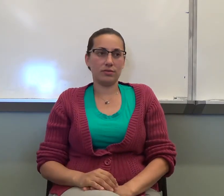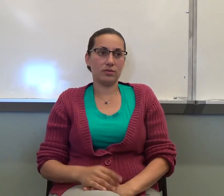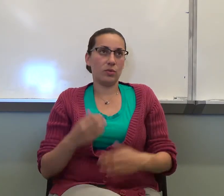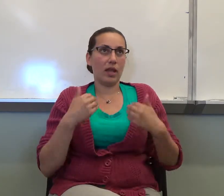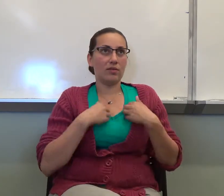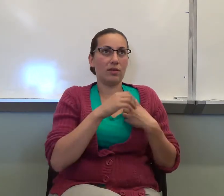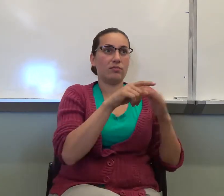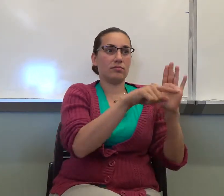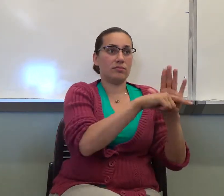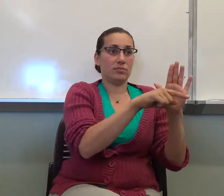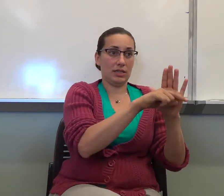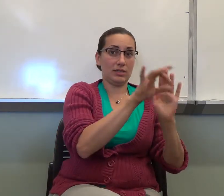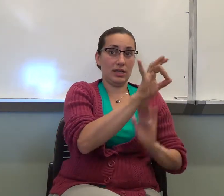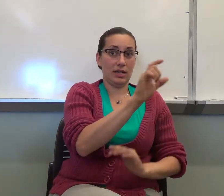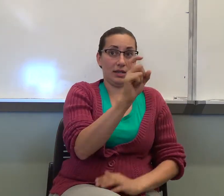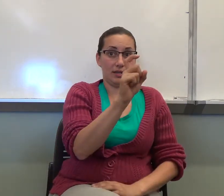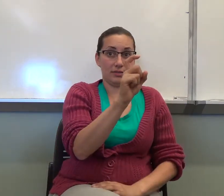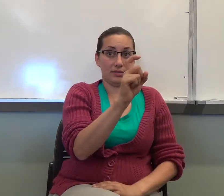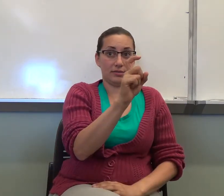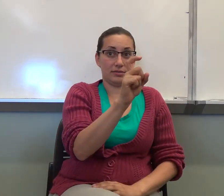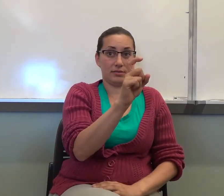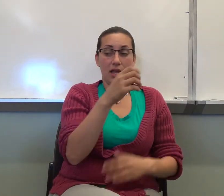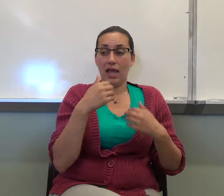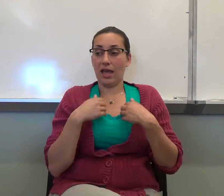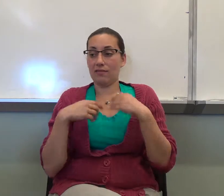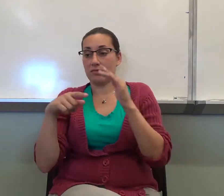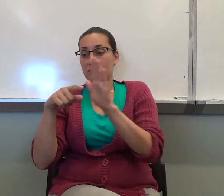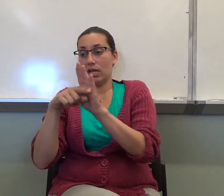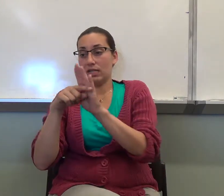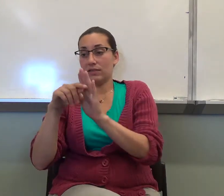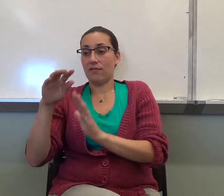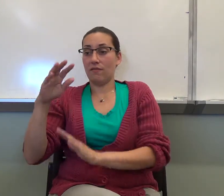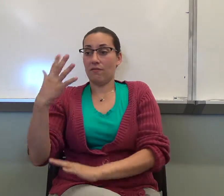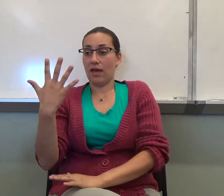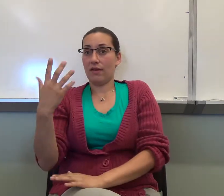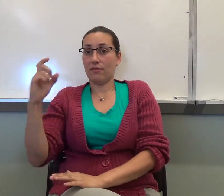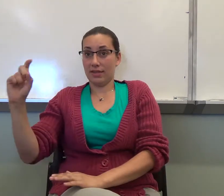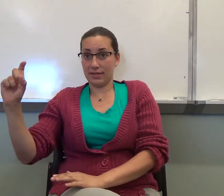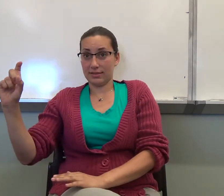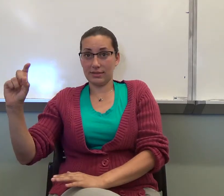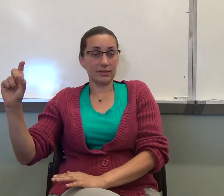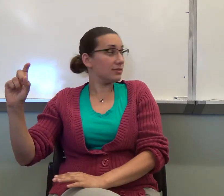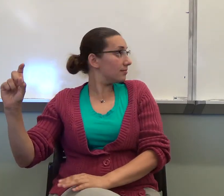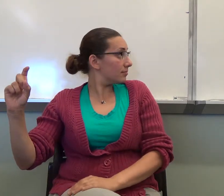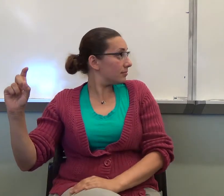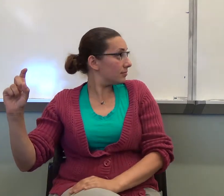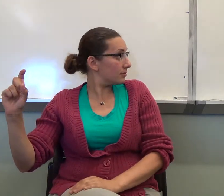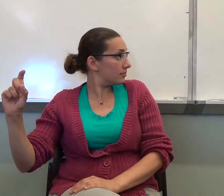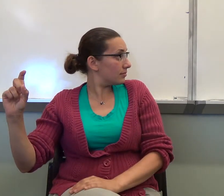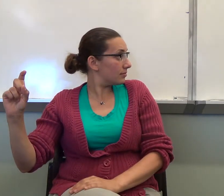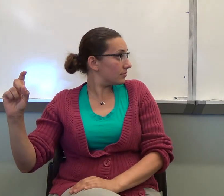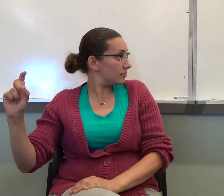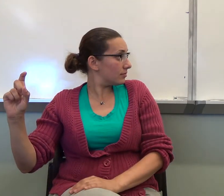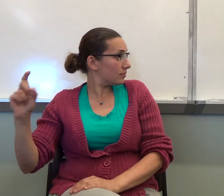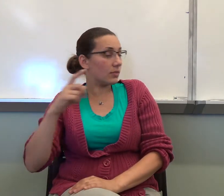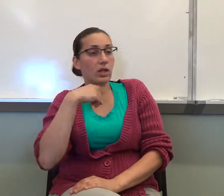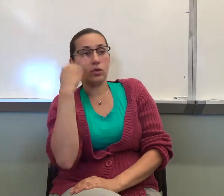8x and a minus 5x. Looks like this. That's how many x's we have. And if